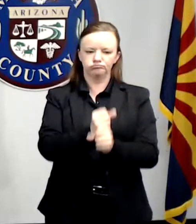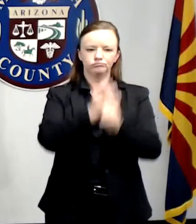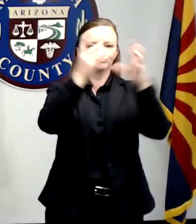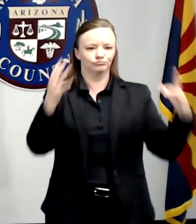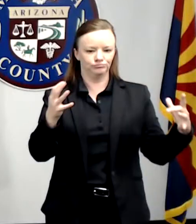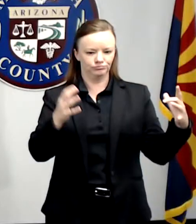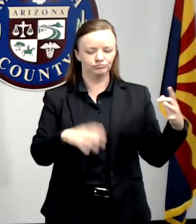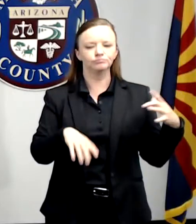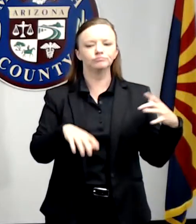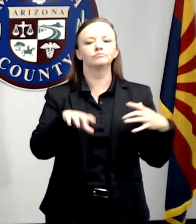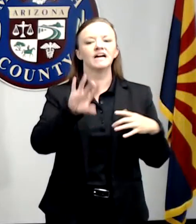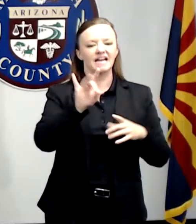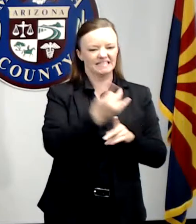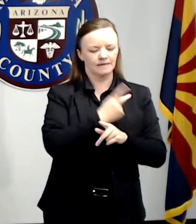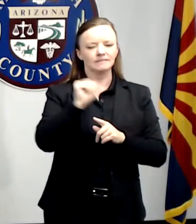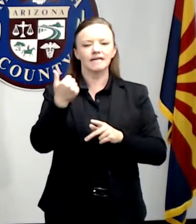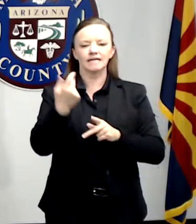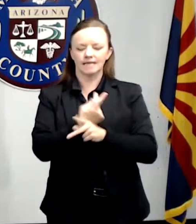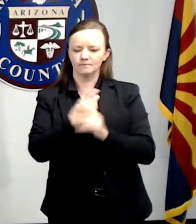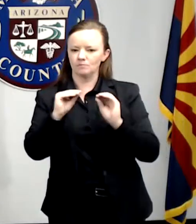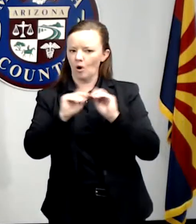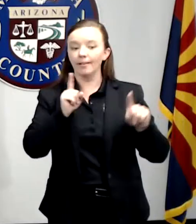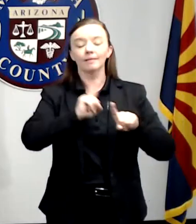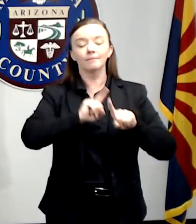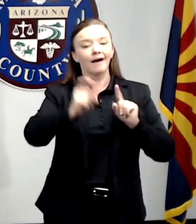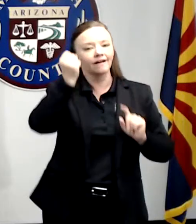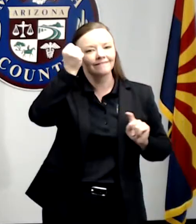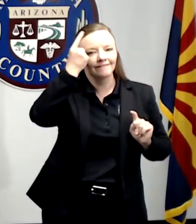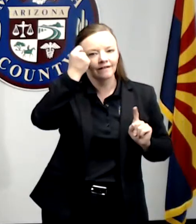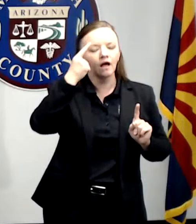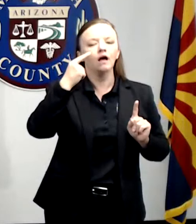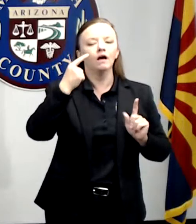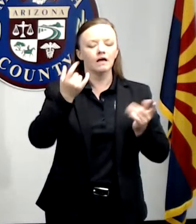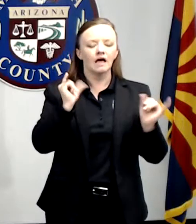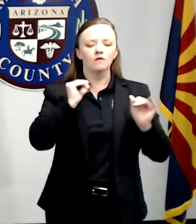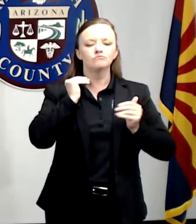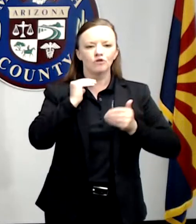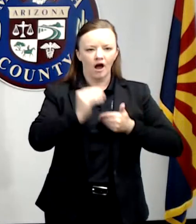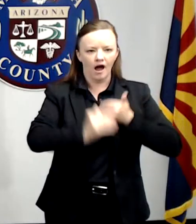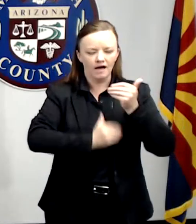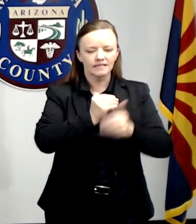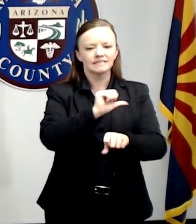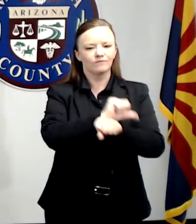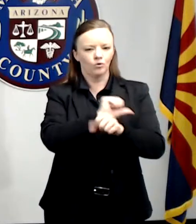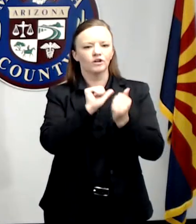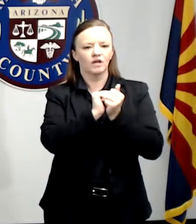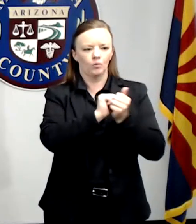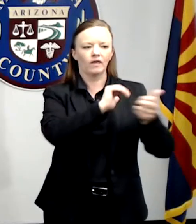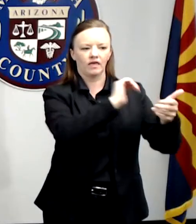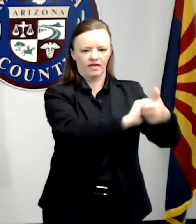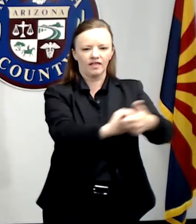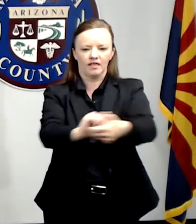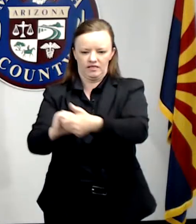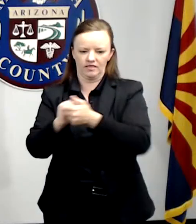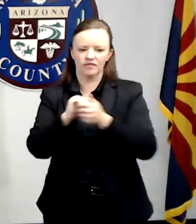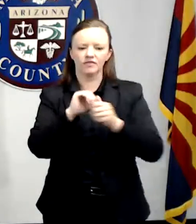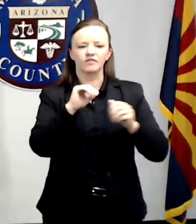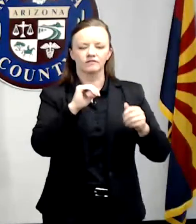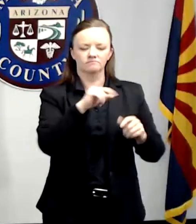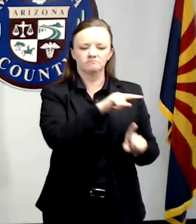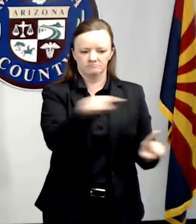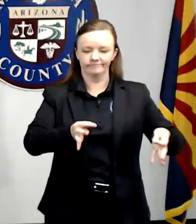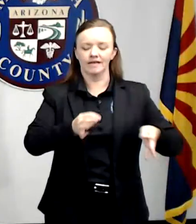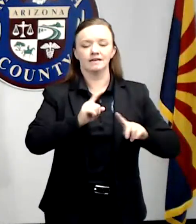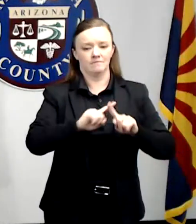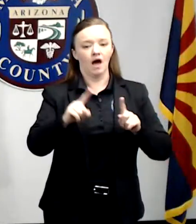our capacity by 8 to 10 times. However, we're still in the process of working with partners to implement that